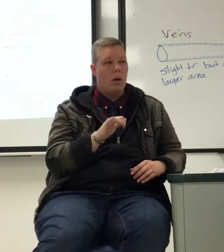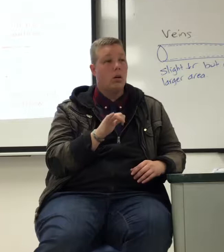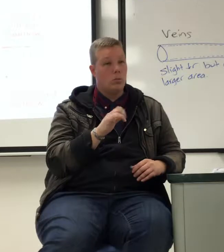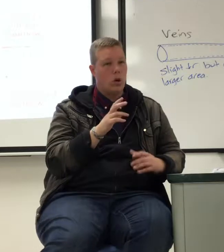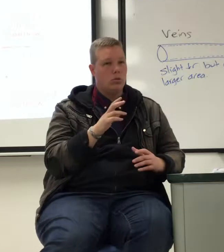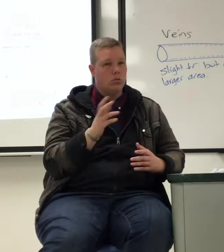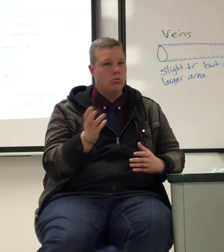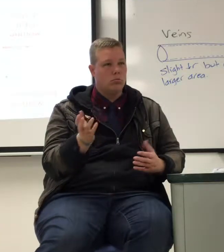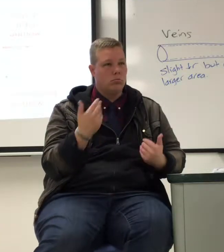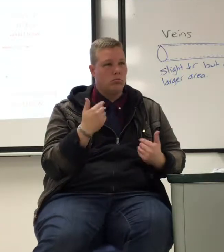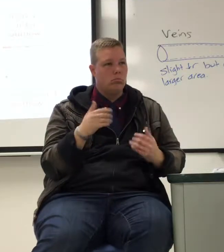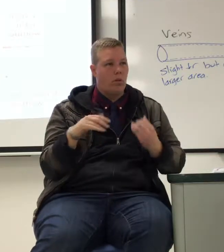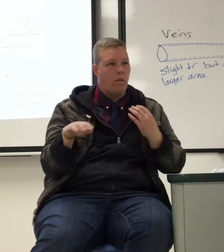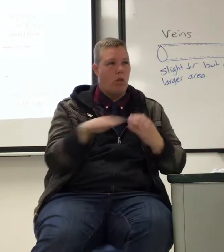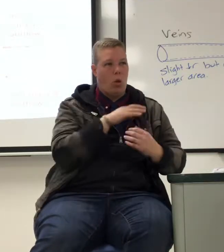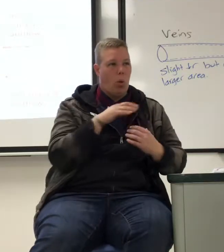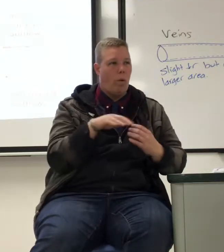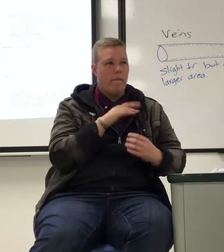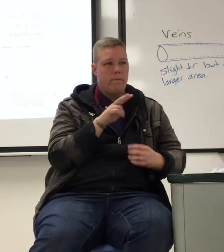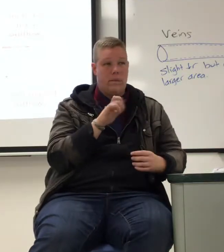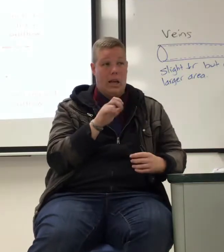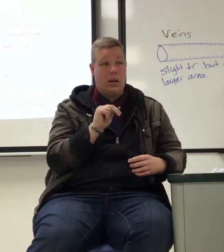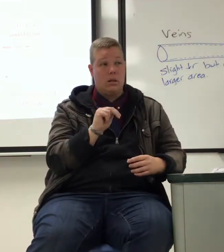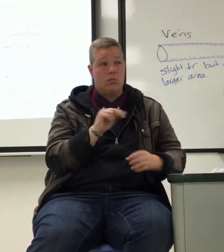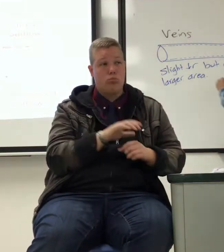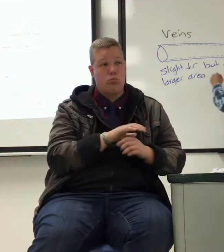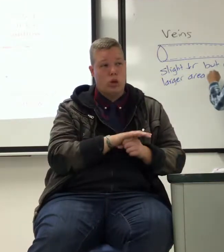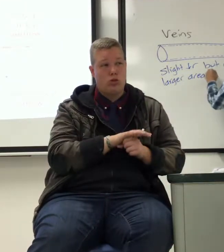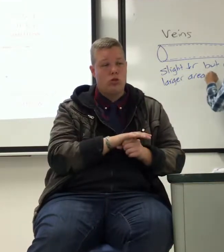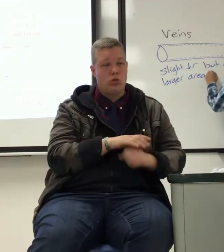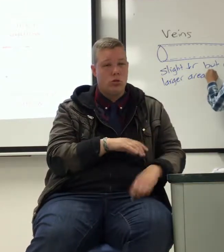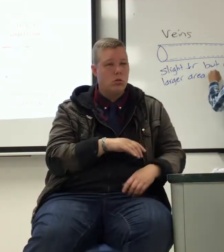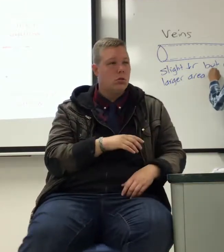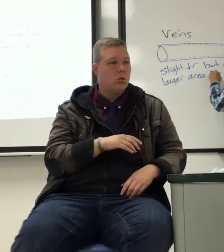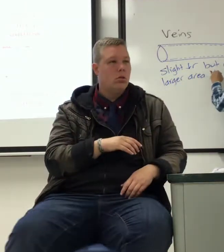want to increase the venous pressures.